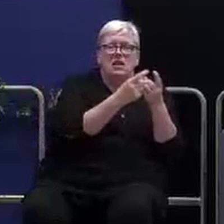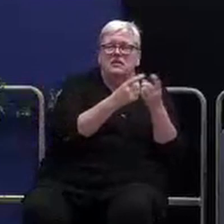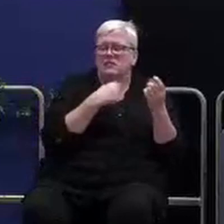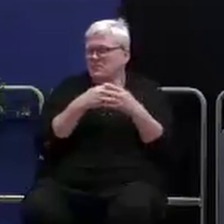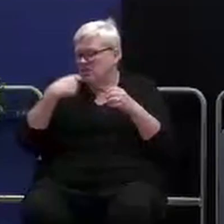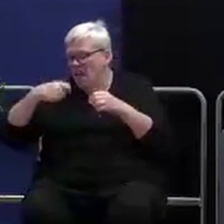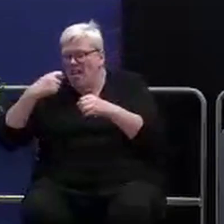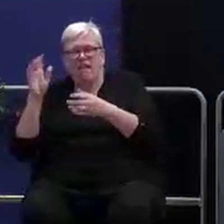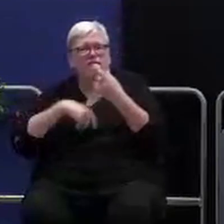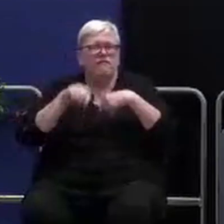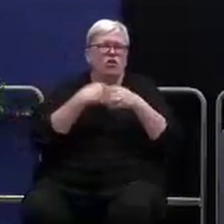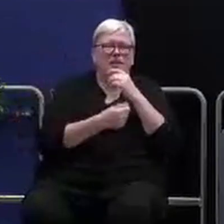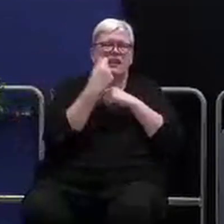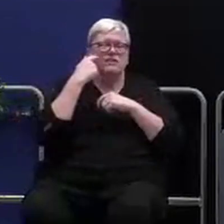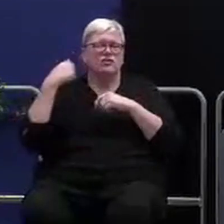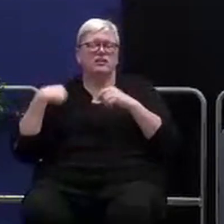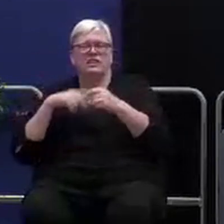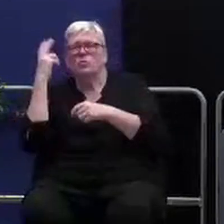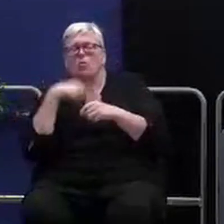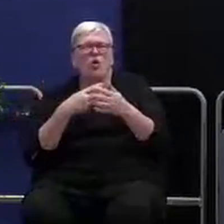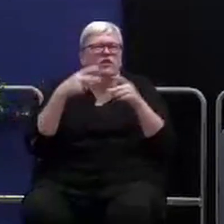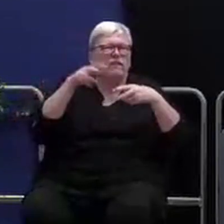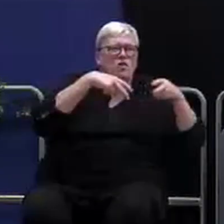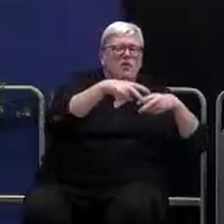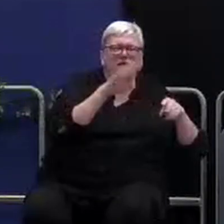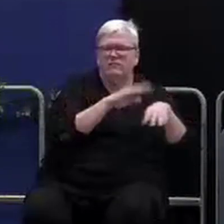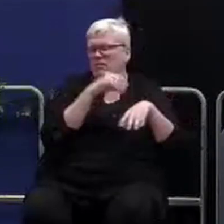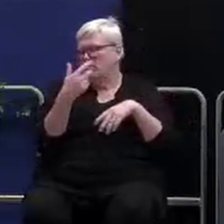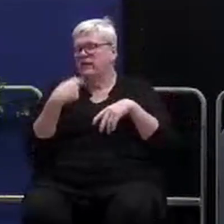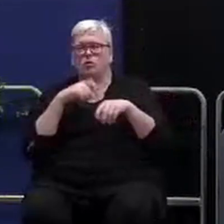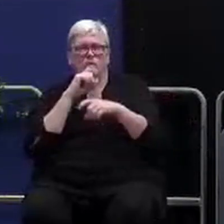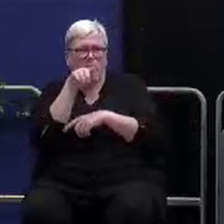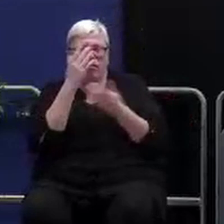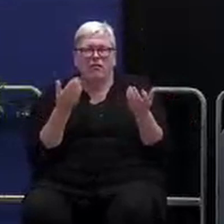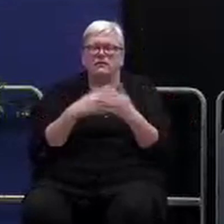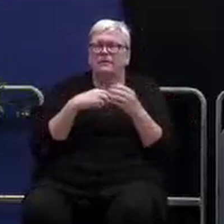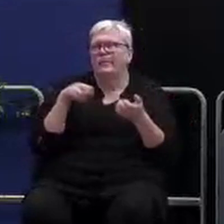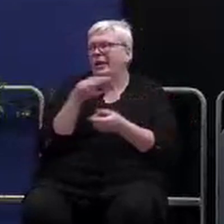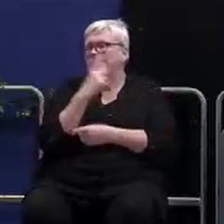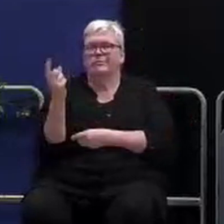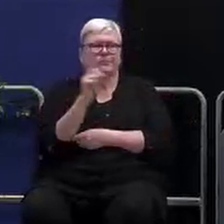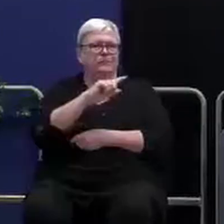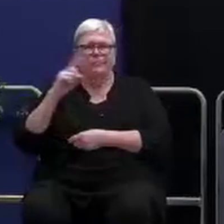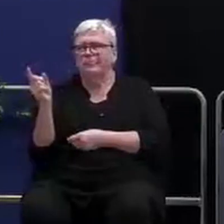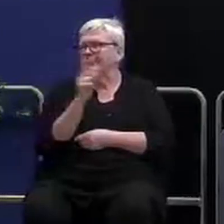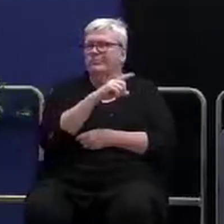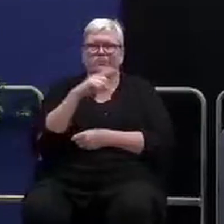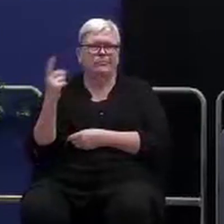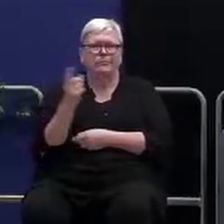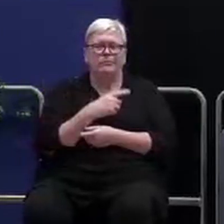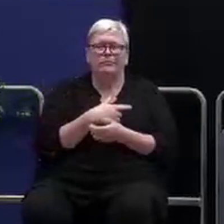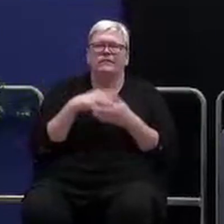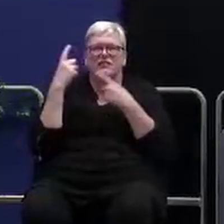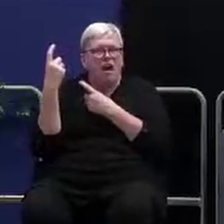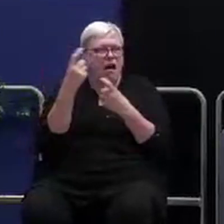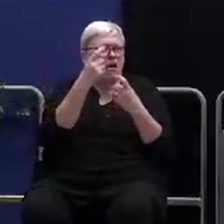over from the reception. You watch half of a ball game, not caring who's playing. You pace, and you pace, and you pace, and then you